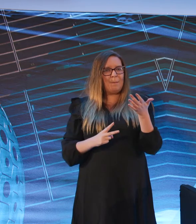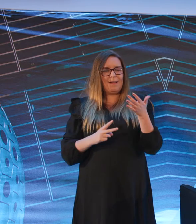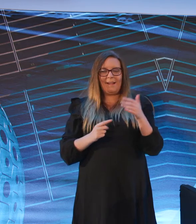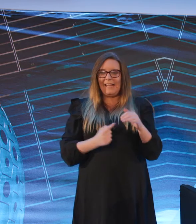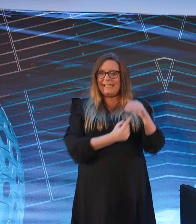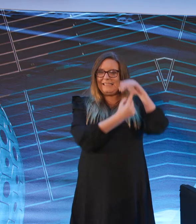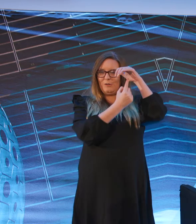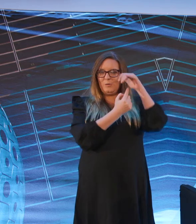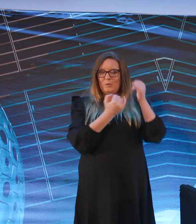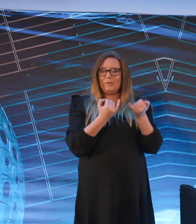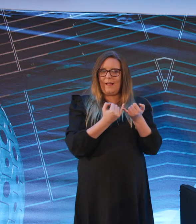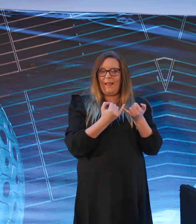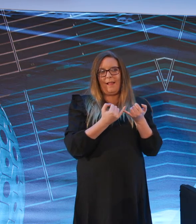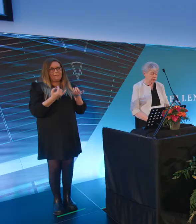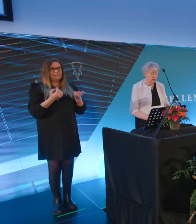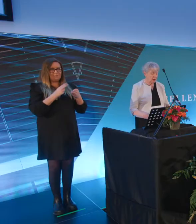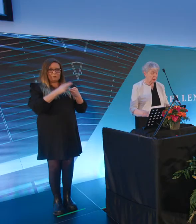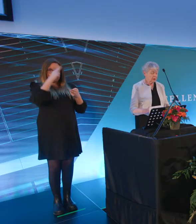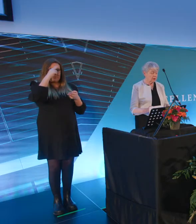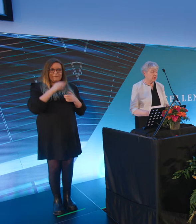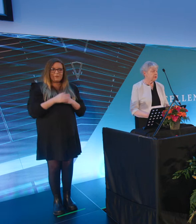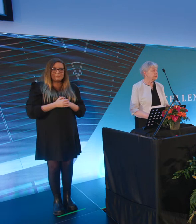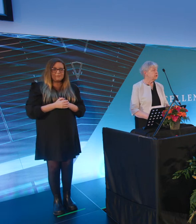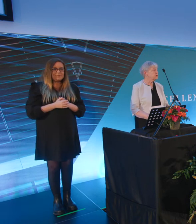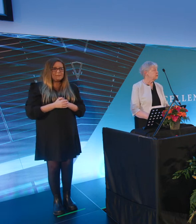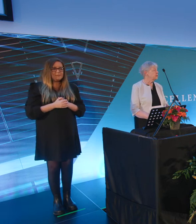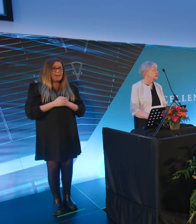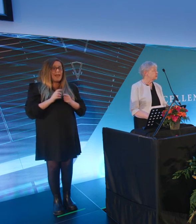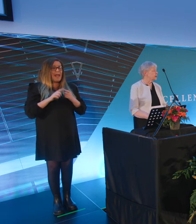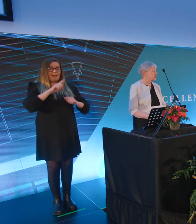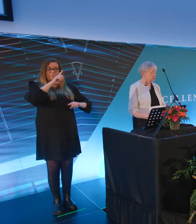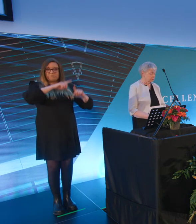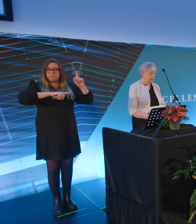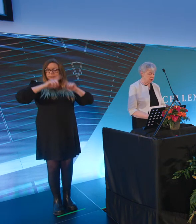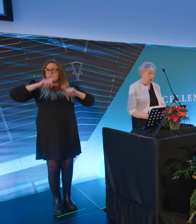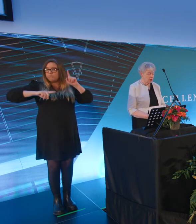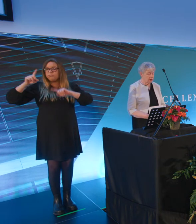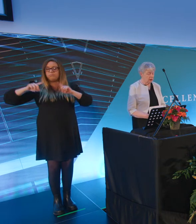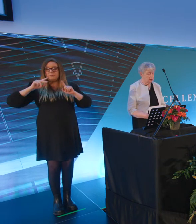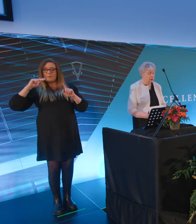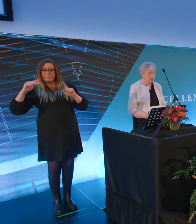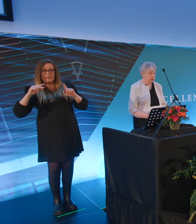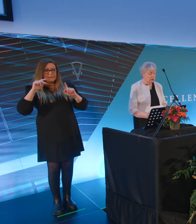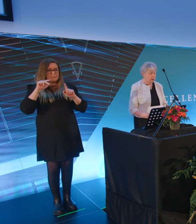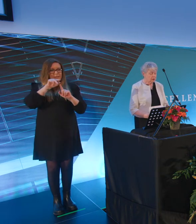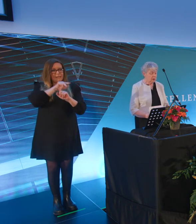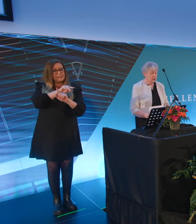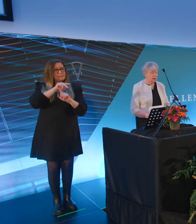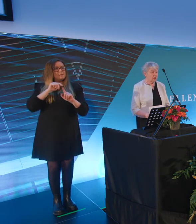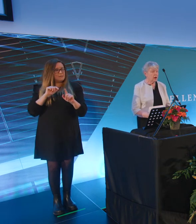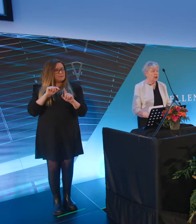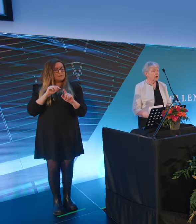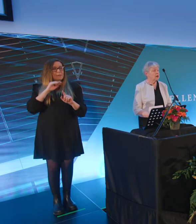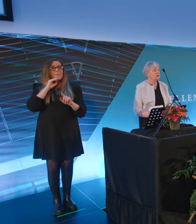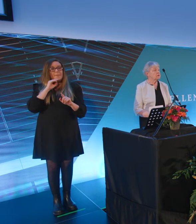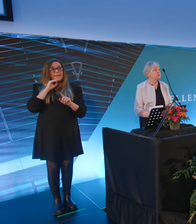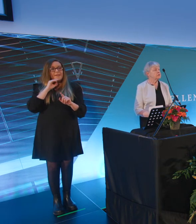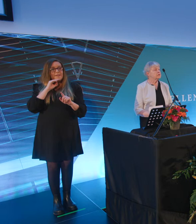institution such as a university. And the diversity of perspectives allowed the